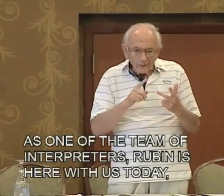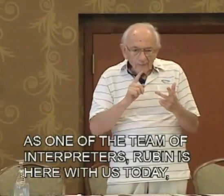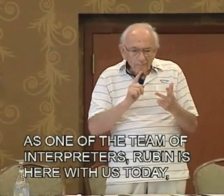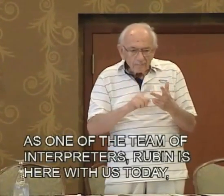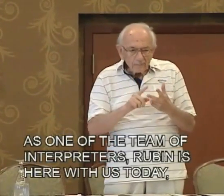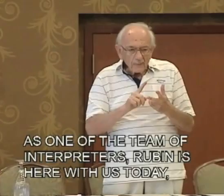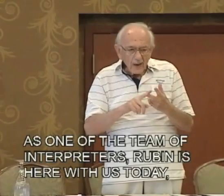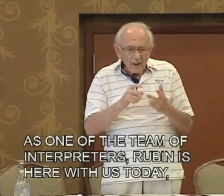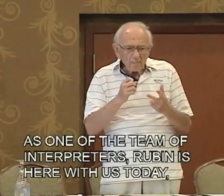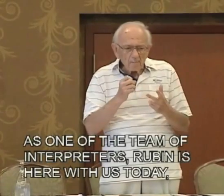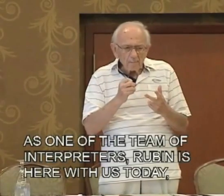again Ruben